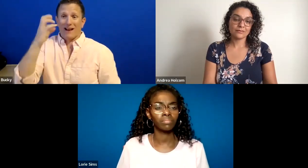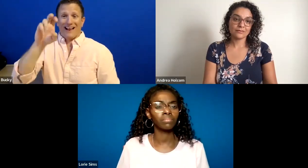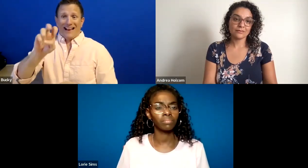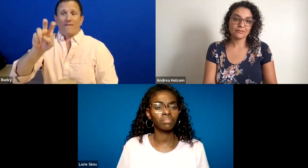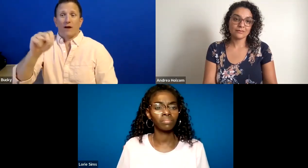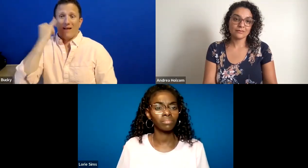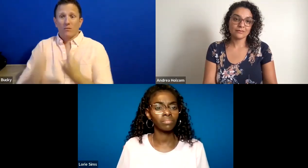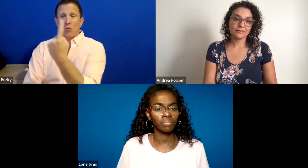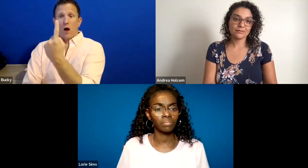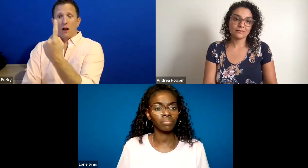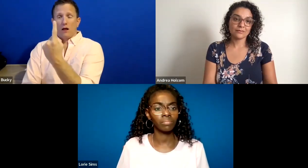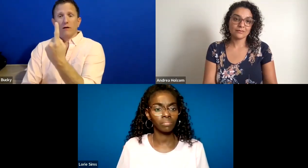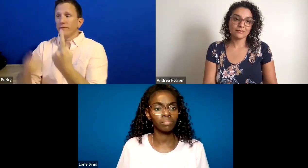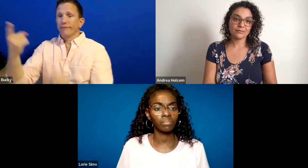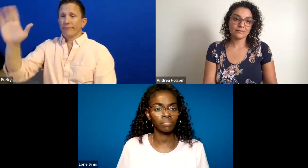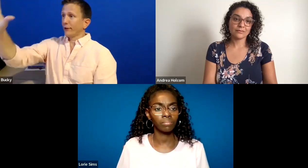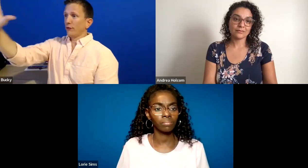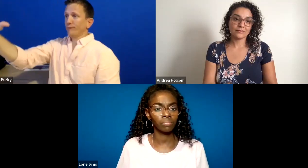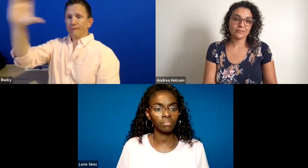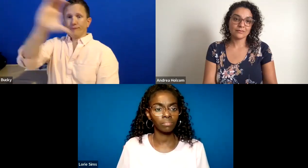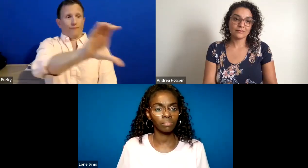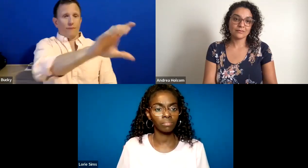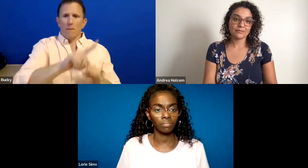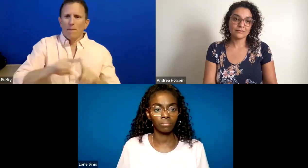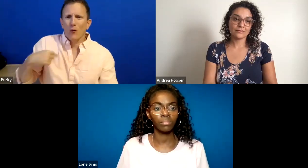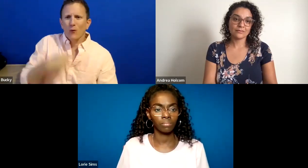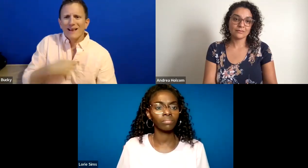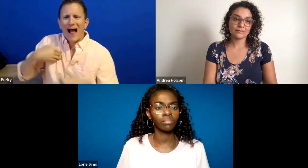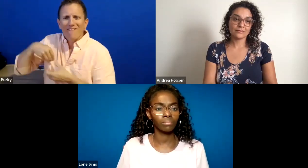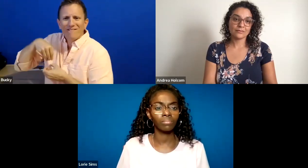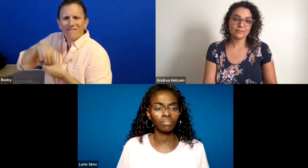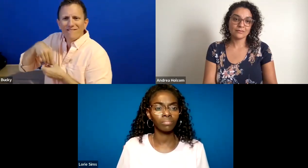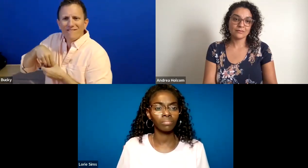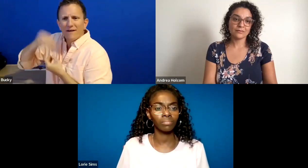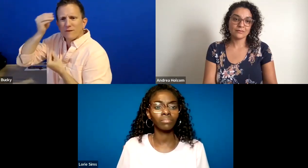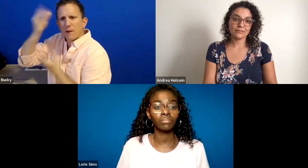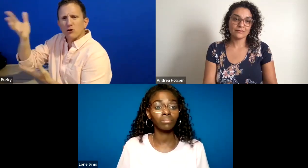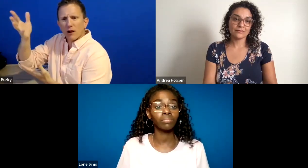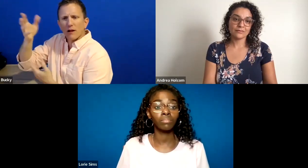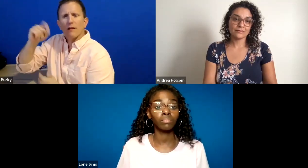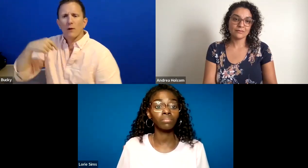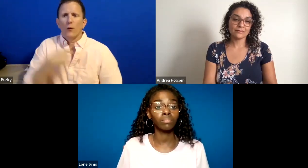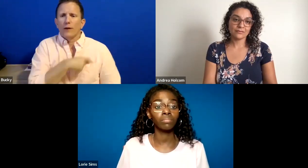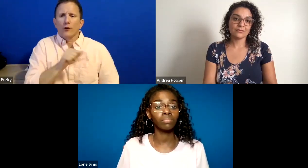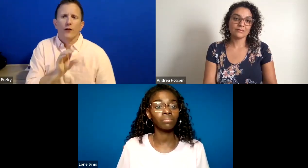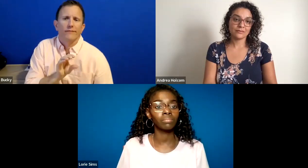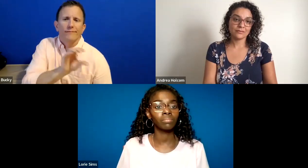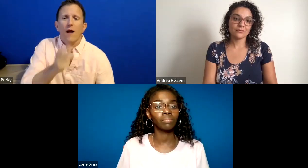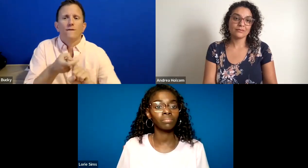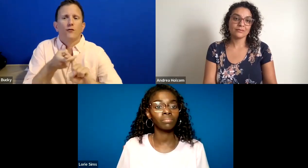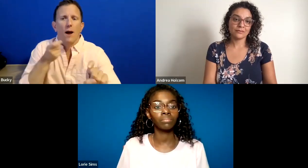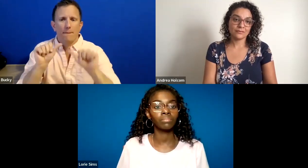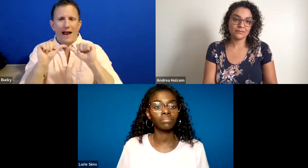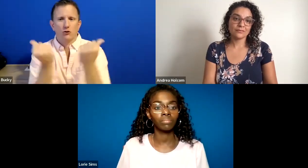of information, right? So instead of worrying just about that entire assignment, And in fact, we only had that one, but we had